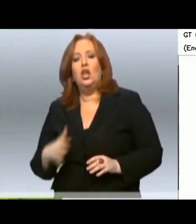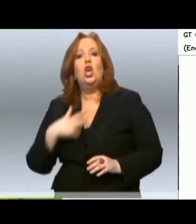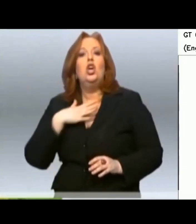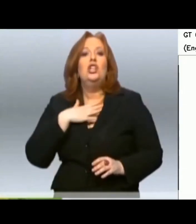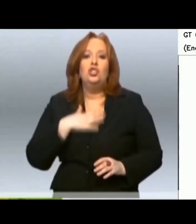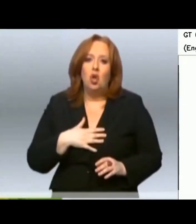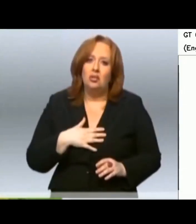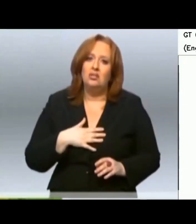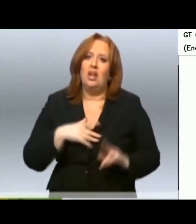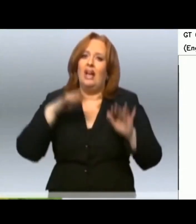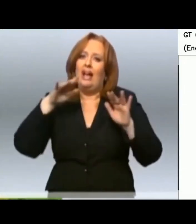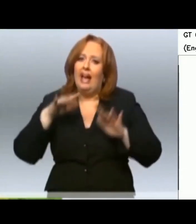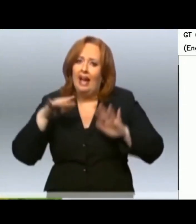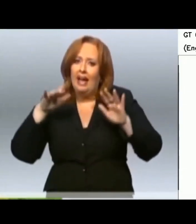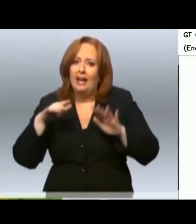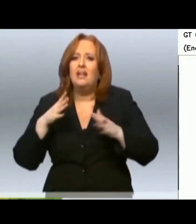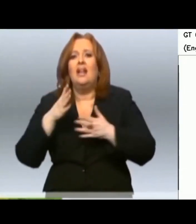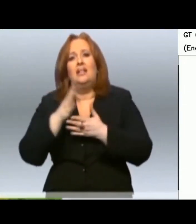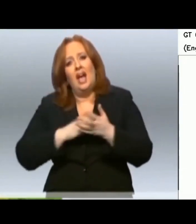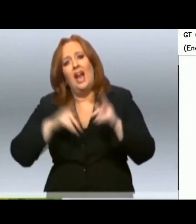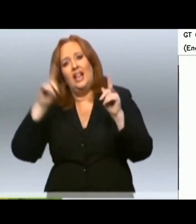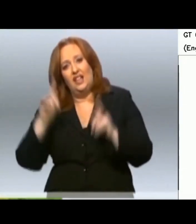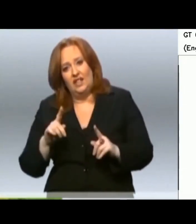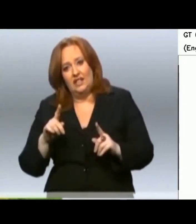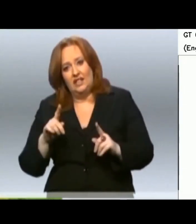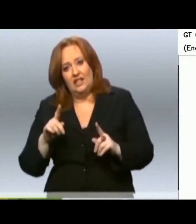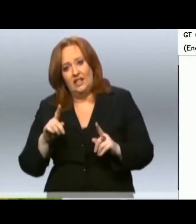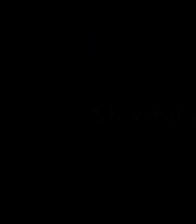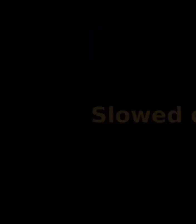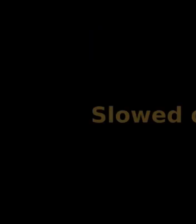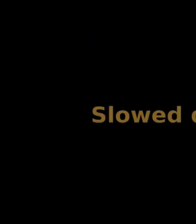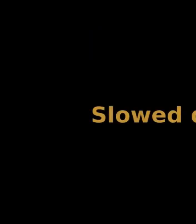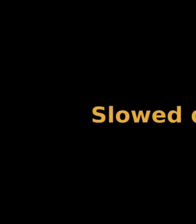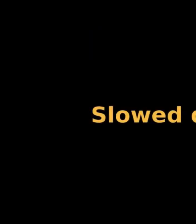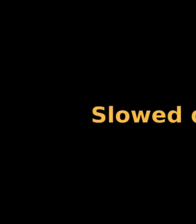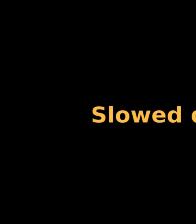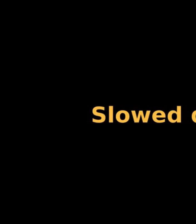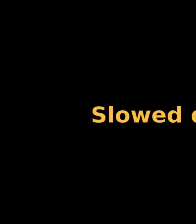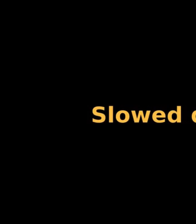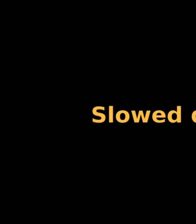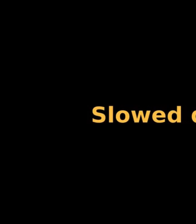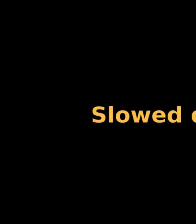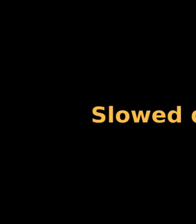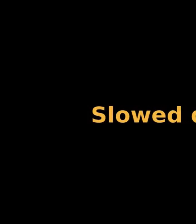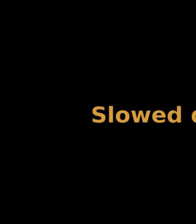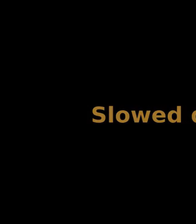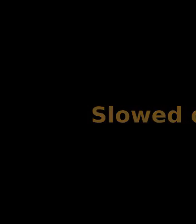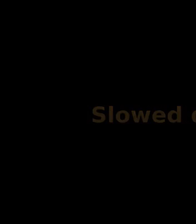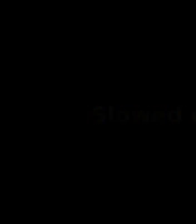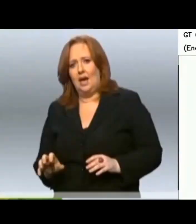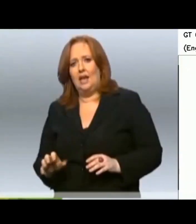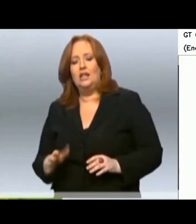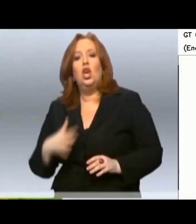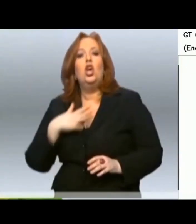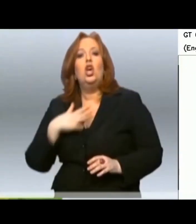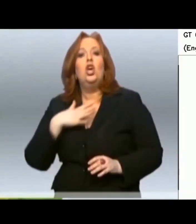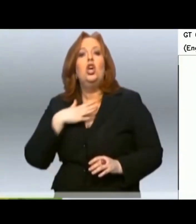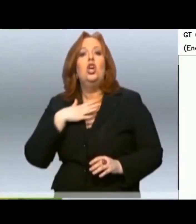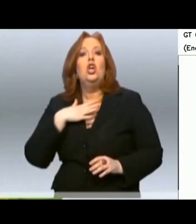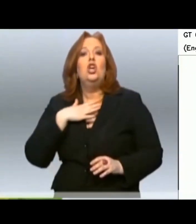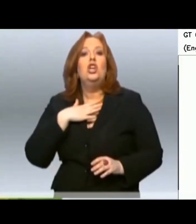close correspondence to the ground truth video. Body motion is smooth and accurate, whilst hand shapes are meaningful if a little